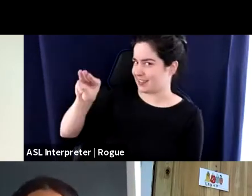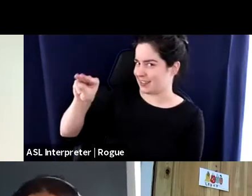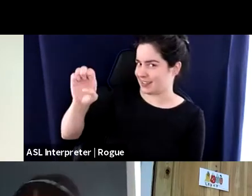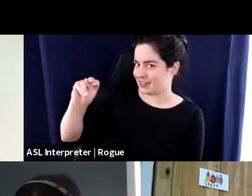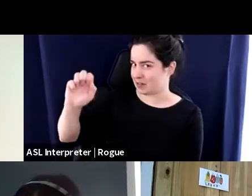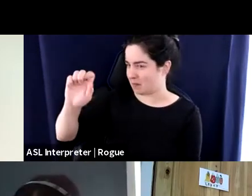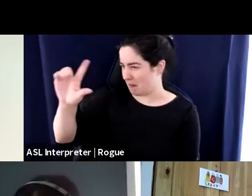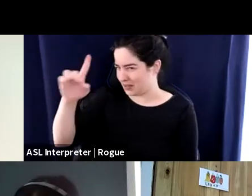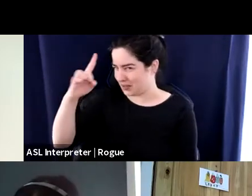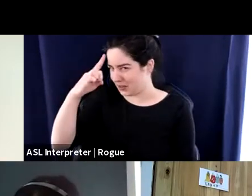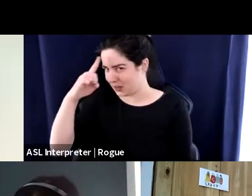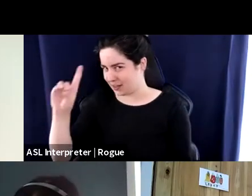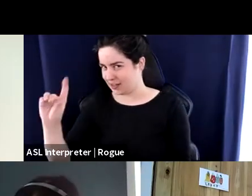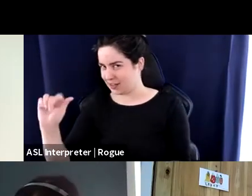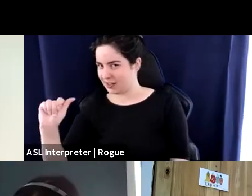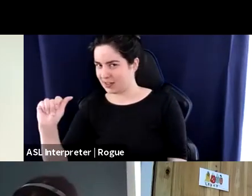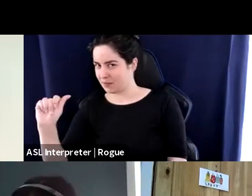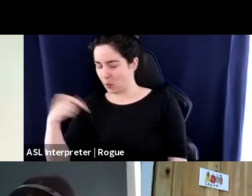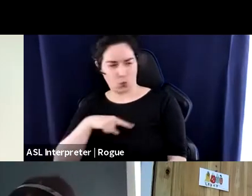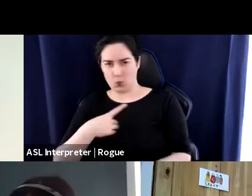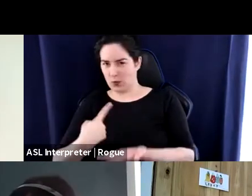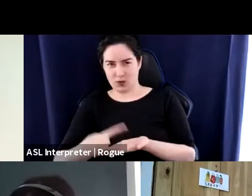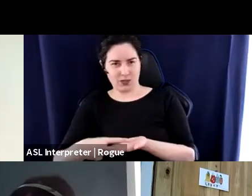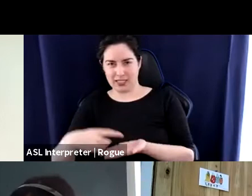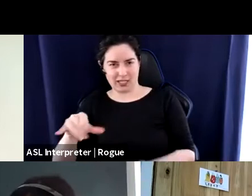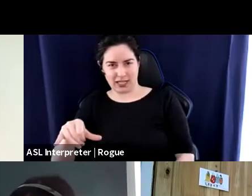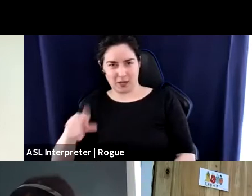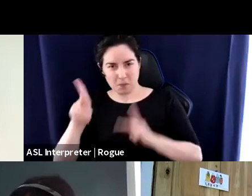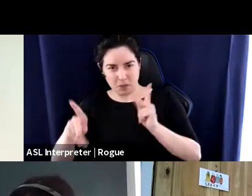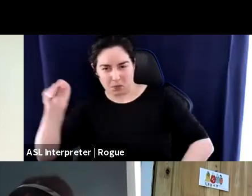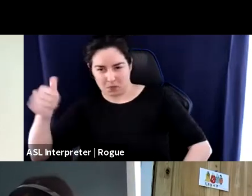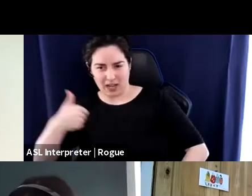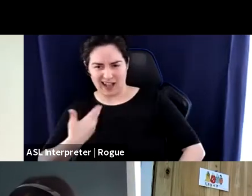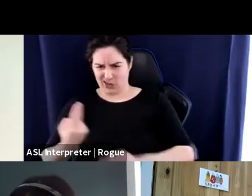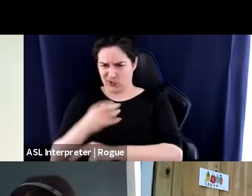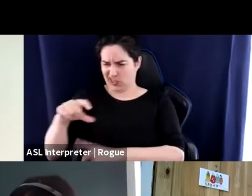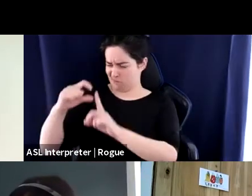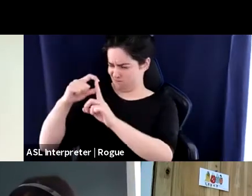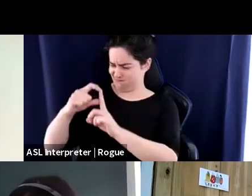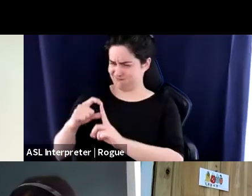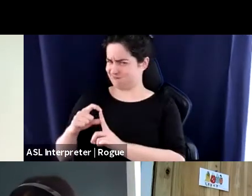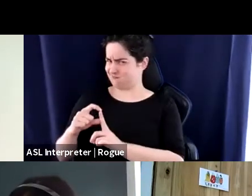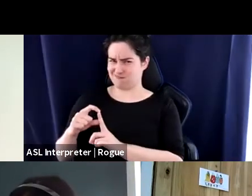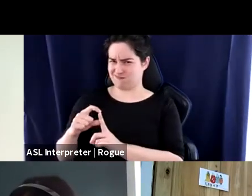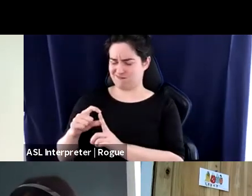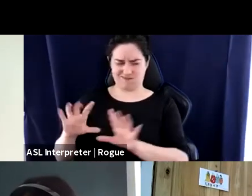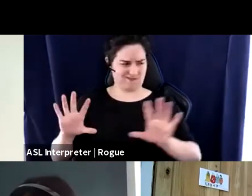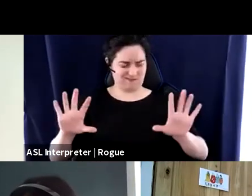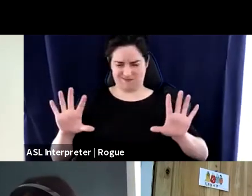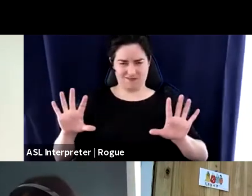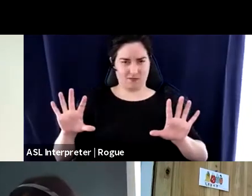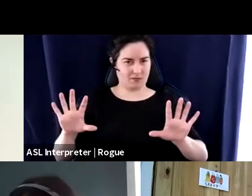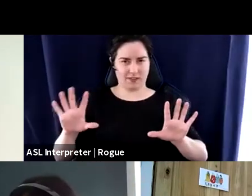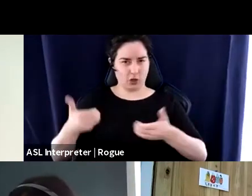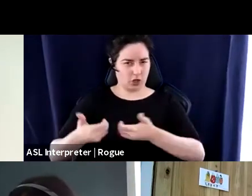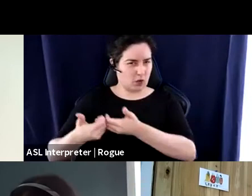disabilities, because we don't talk that way and we don't think of ourselves that way. And that whole siloed approach, and even the fact that I think